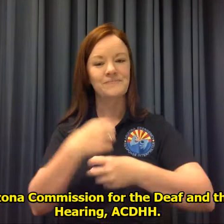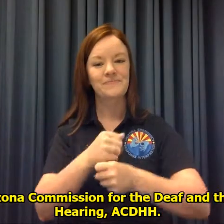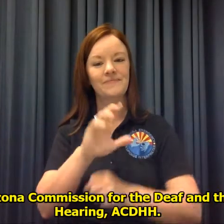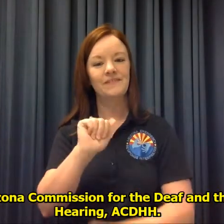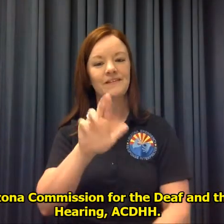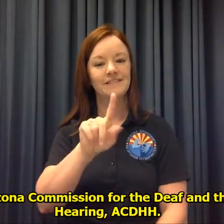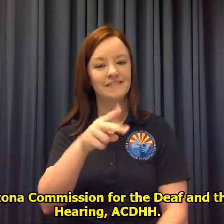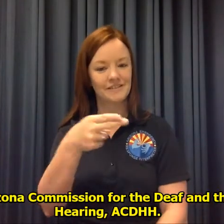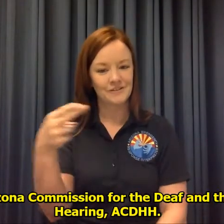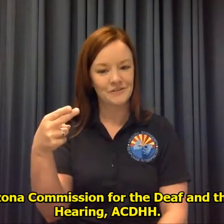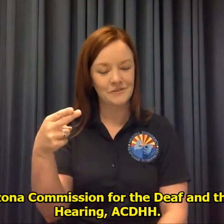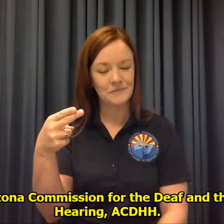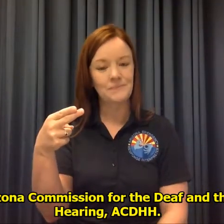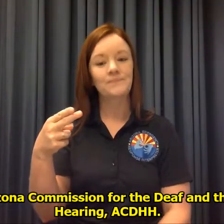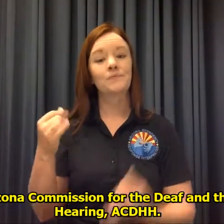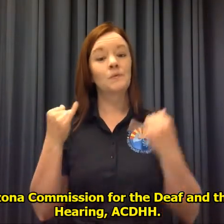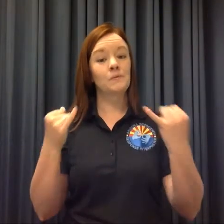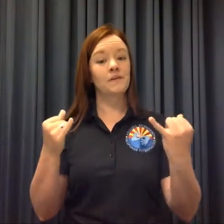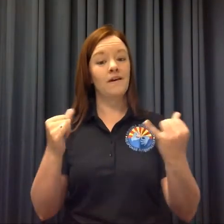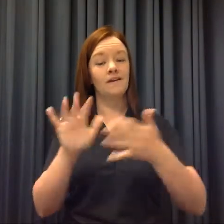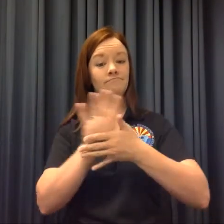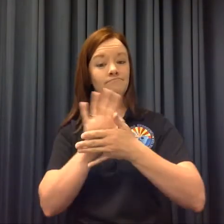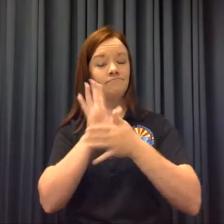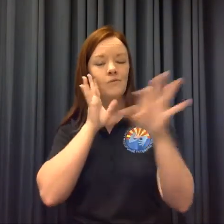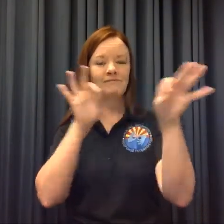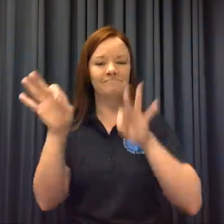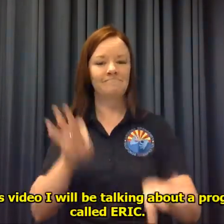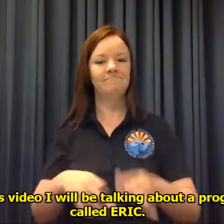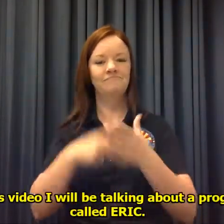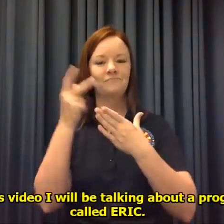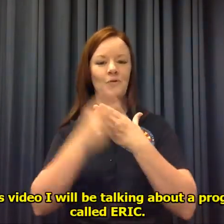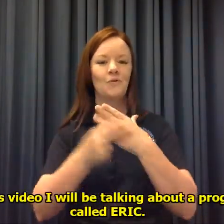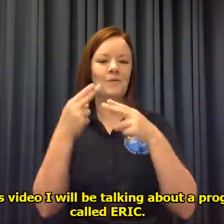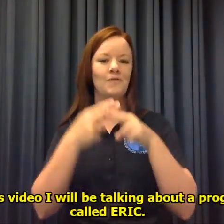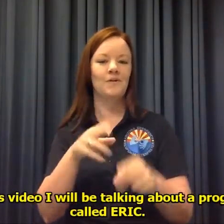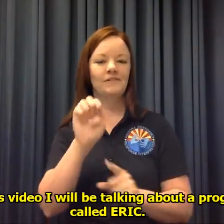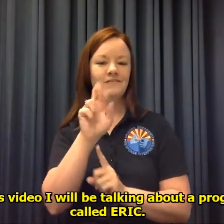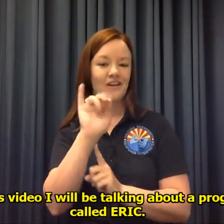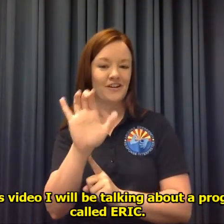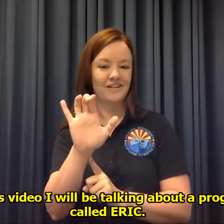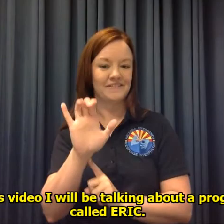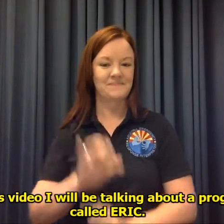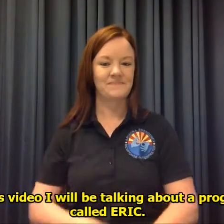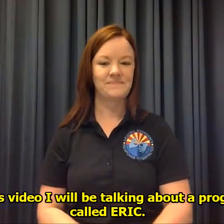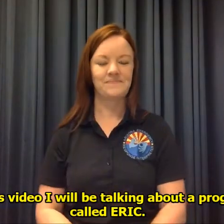Hearing, ACDHH. In this video, I will be talking about a program called